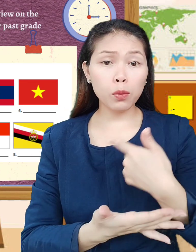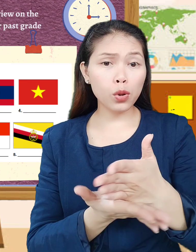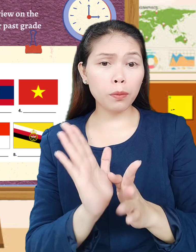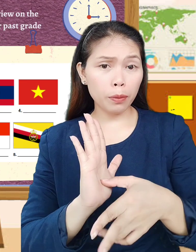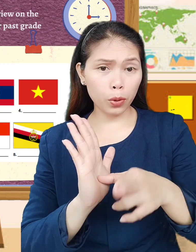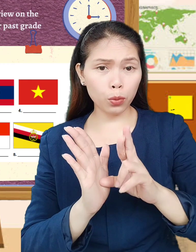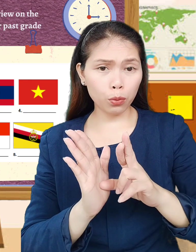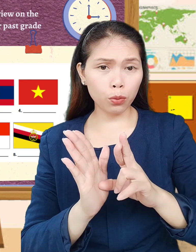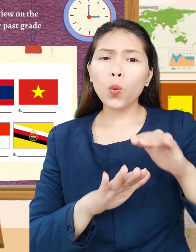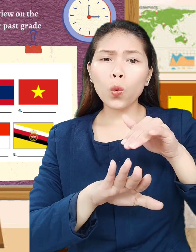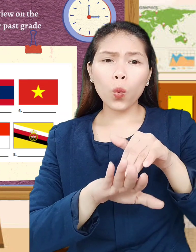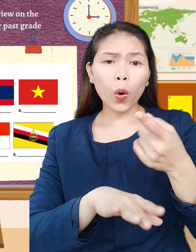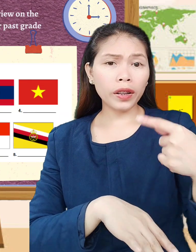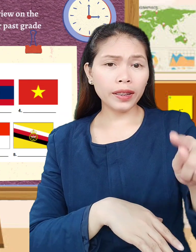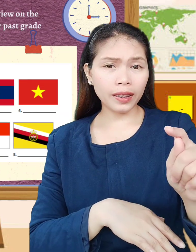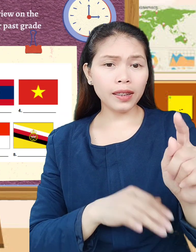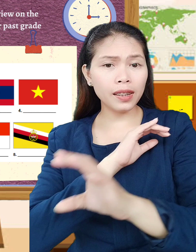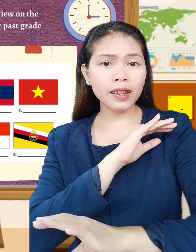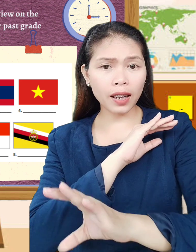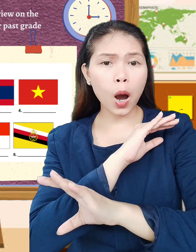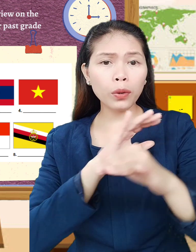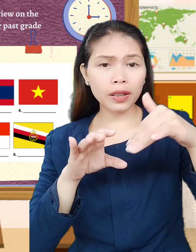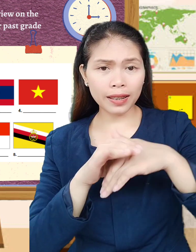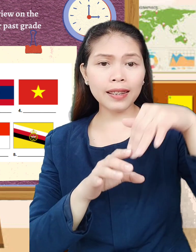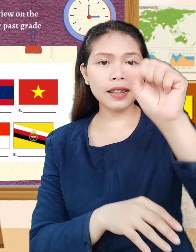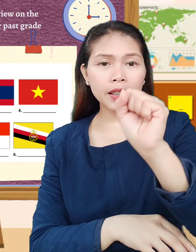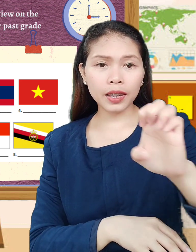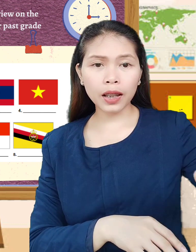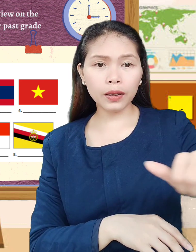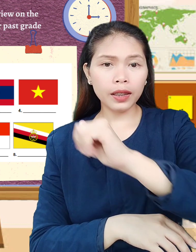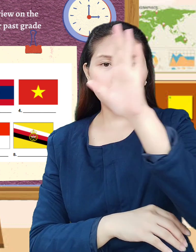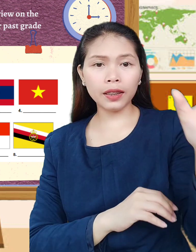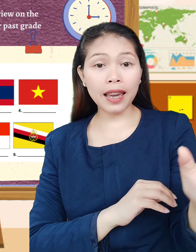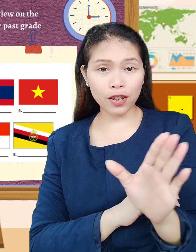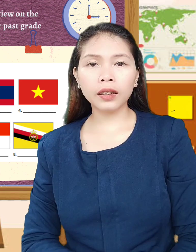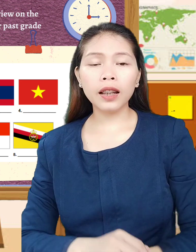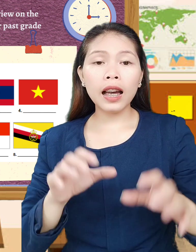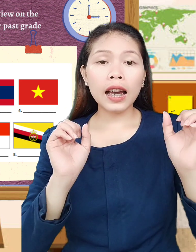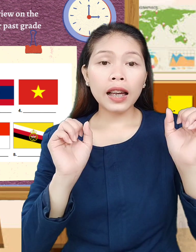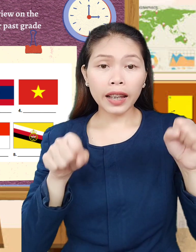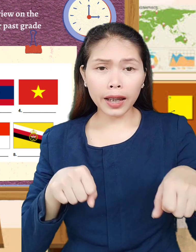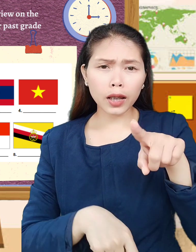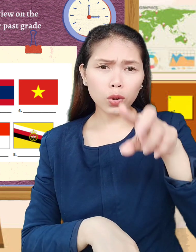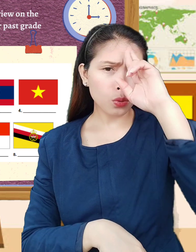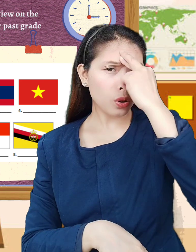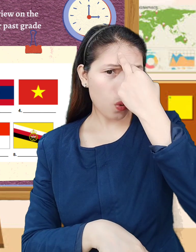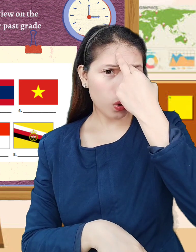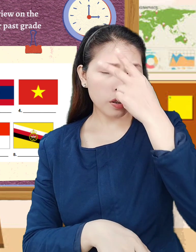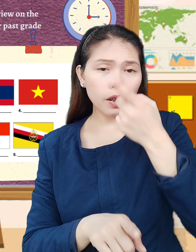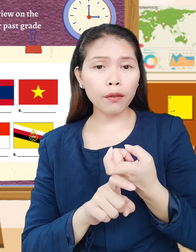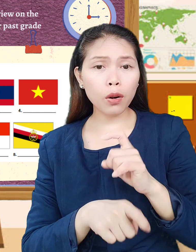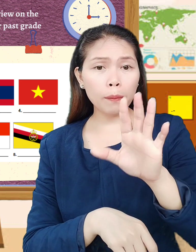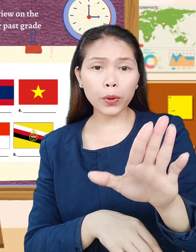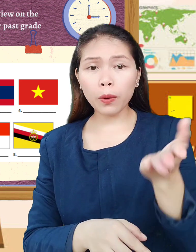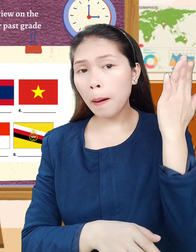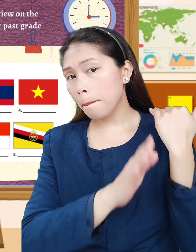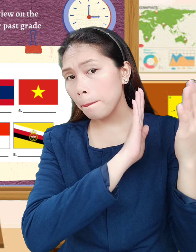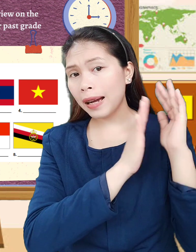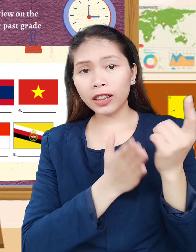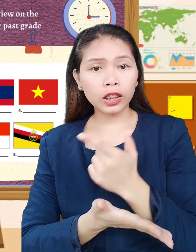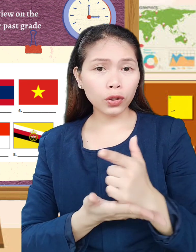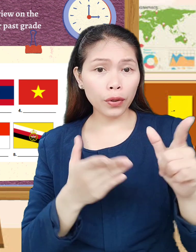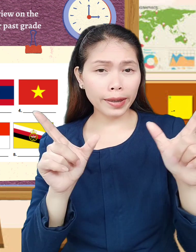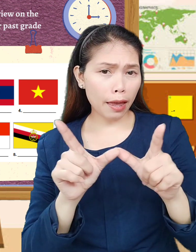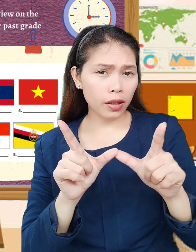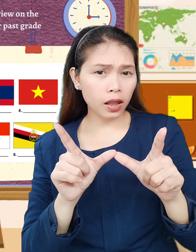our lesson, let's have some review on the countries of Southeast Asia. Can you recall them from